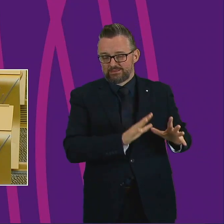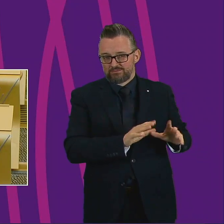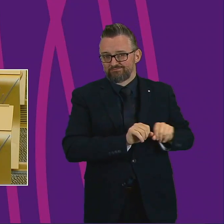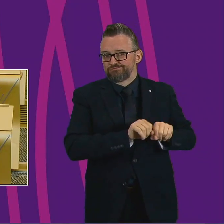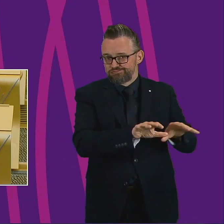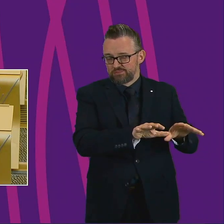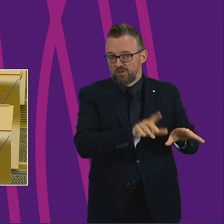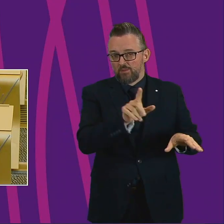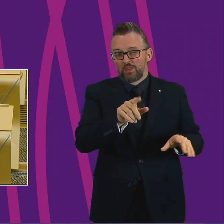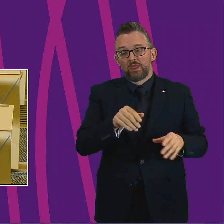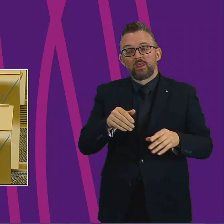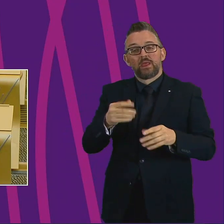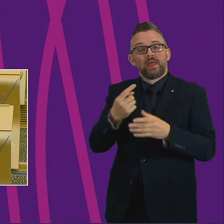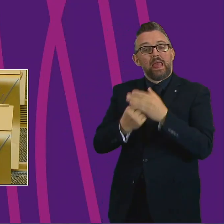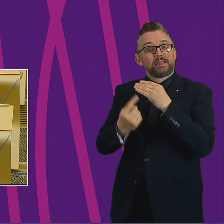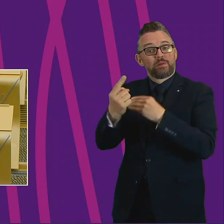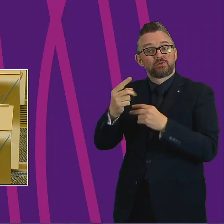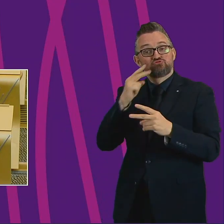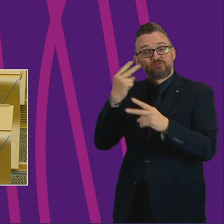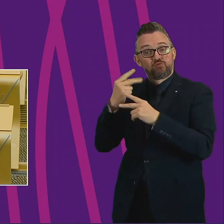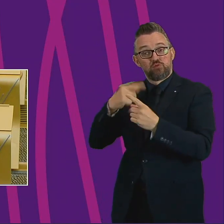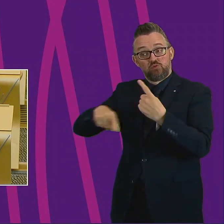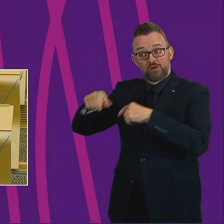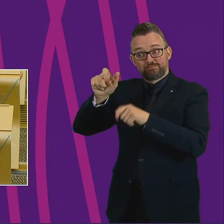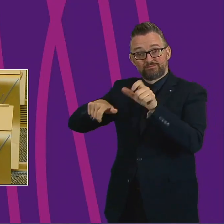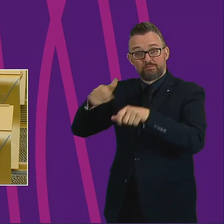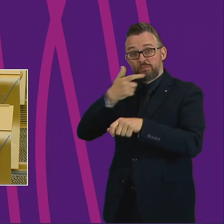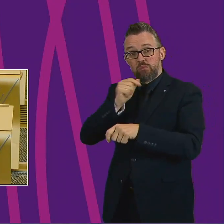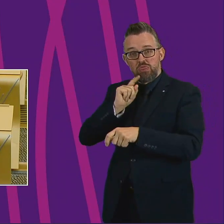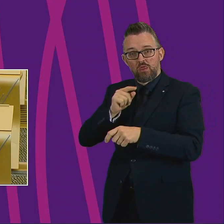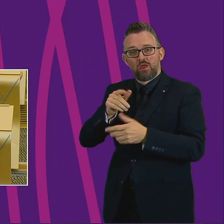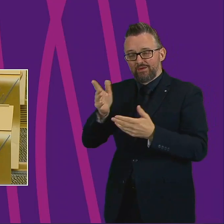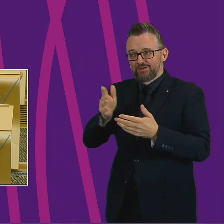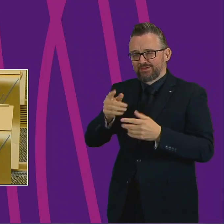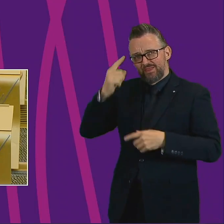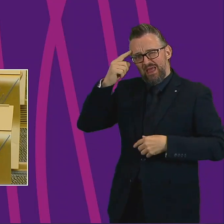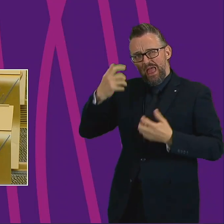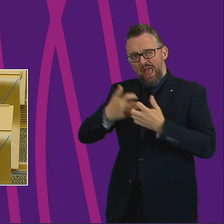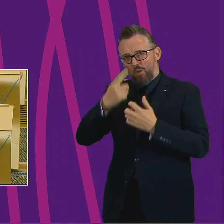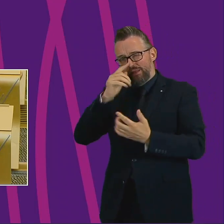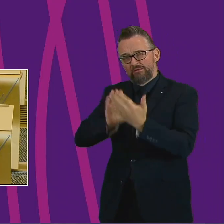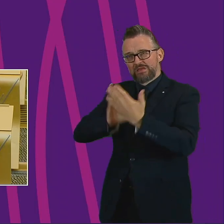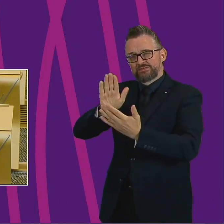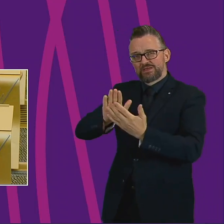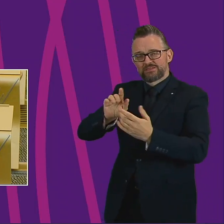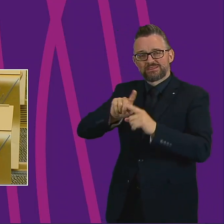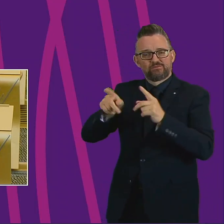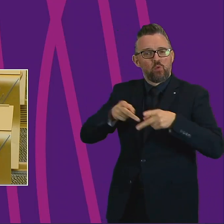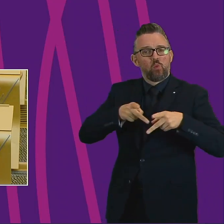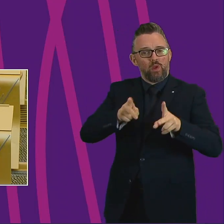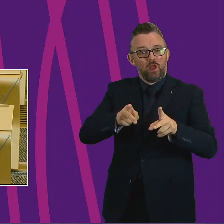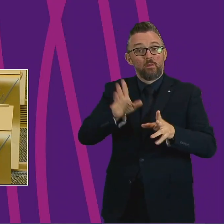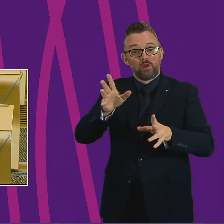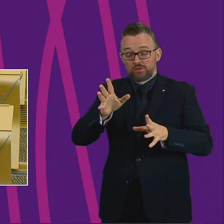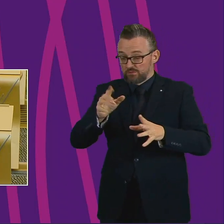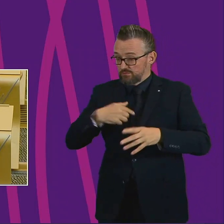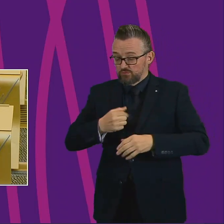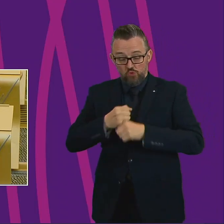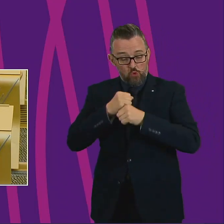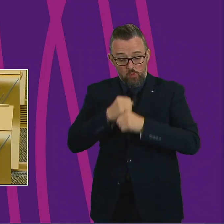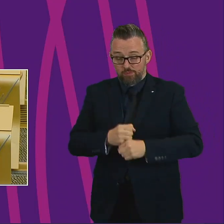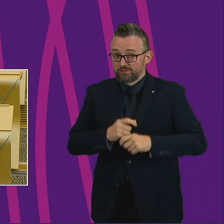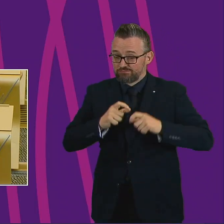the independent reviewers are working through different ways by which they can have that face-to-face talk-through, but the commitment remains. They